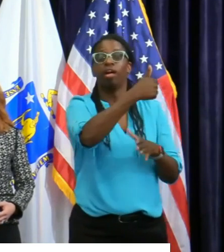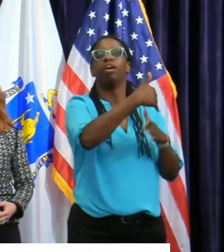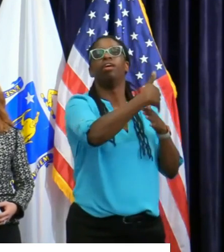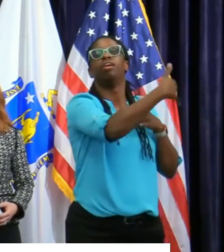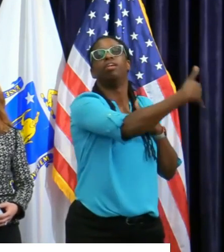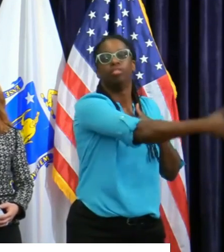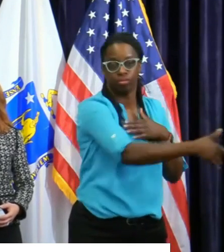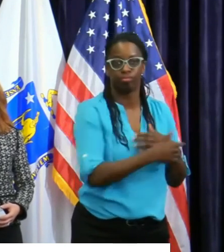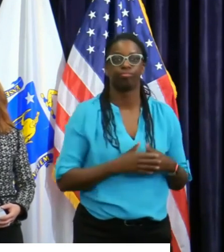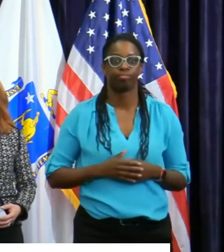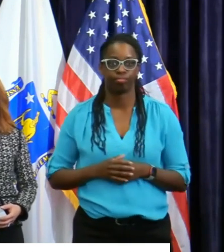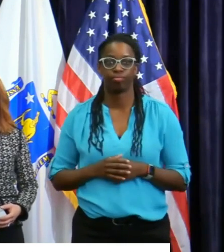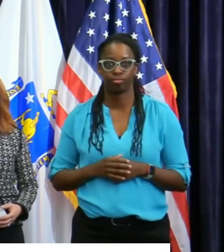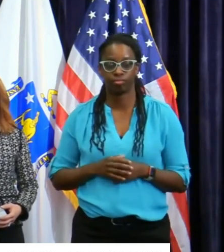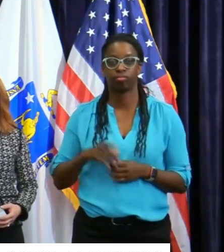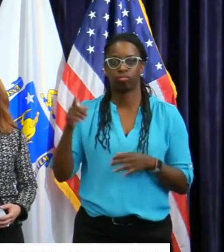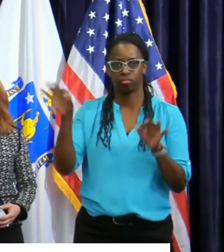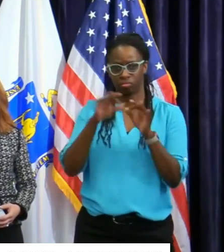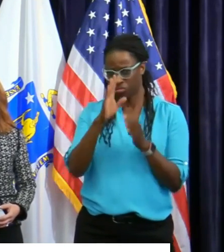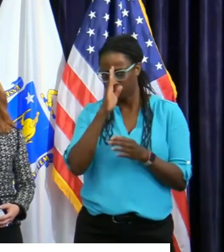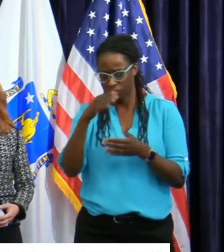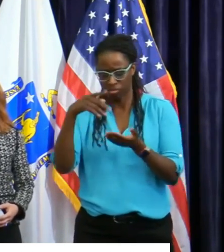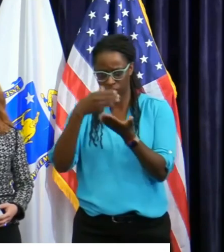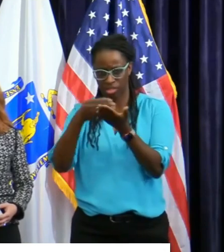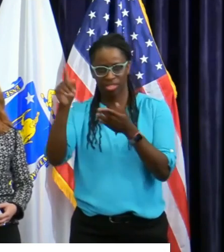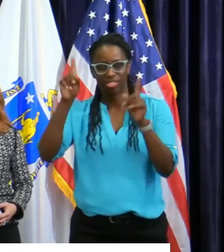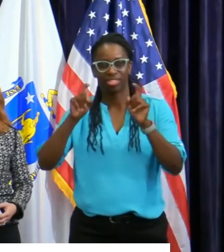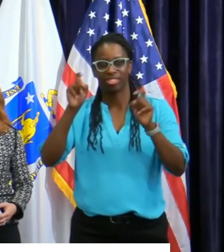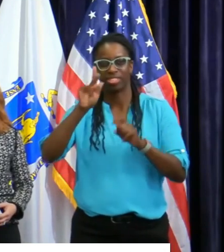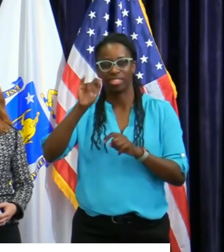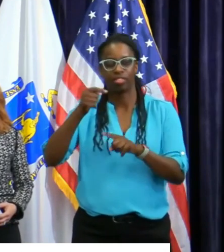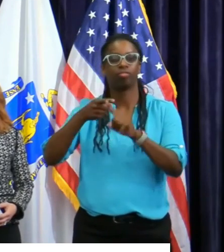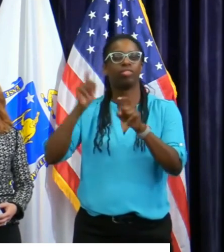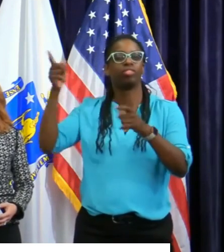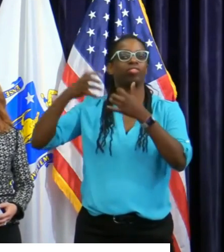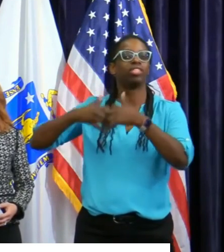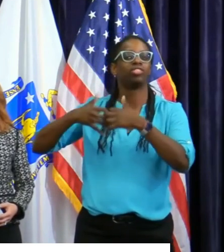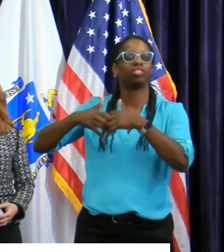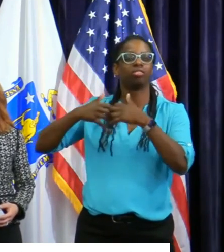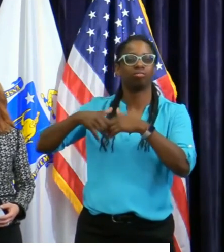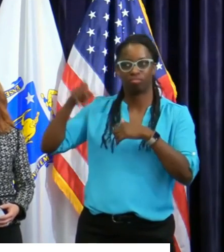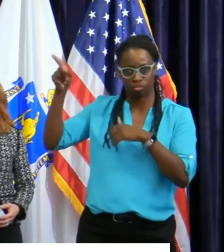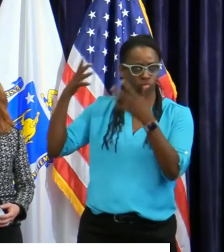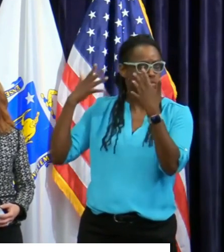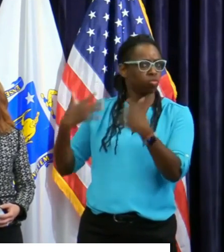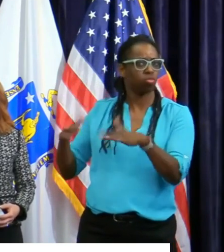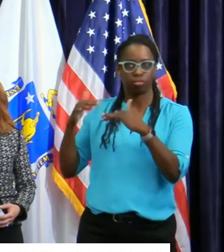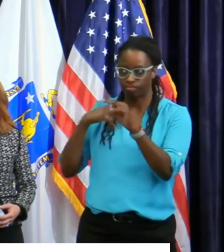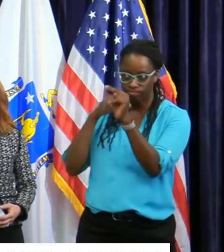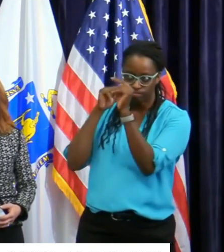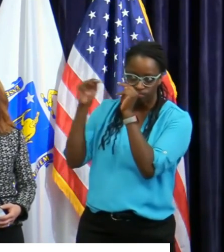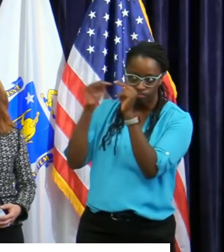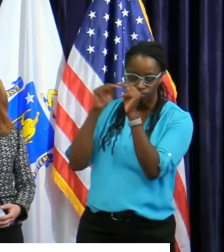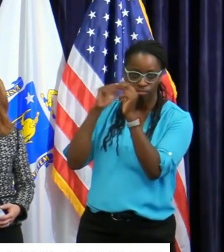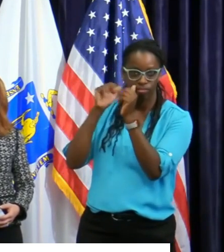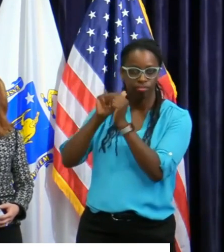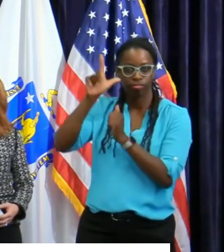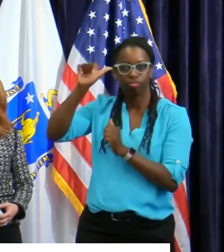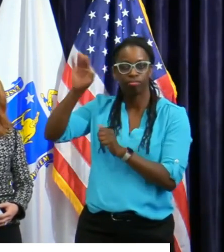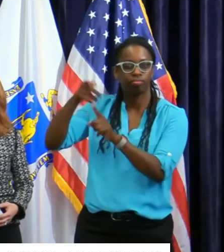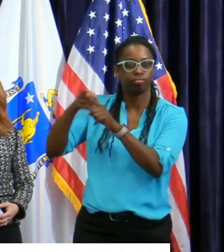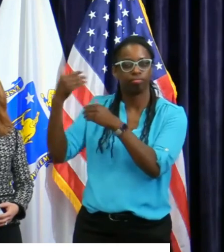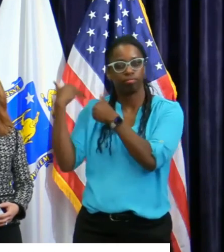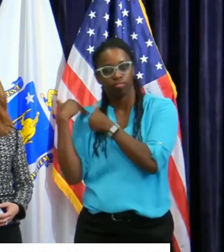to directly purchase test kits from manufacturers at fixed state-negotiated prices. We released the request